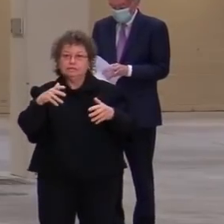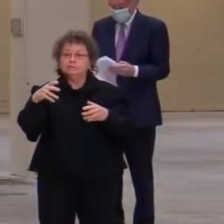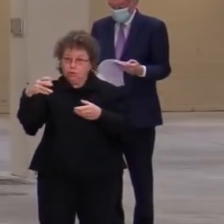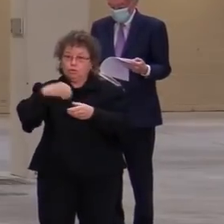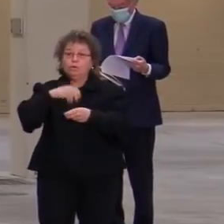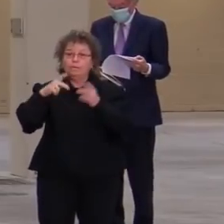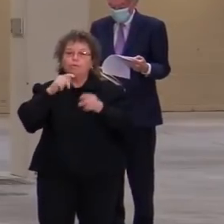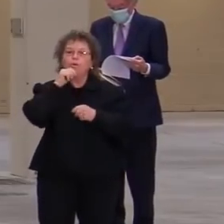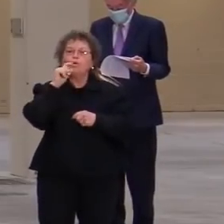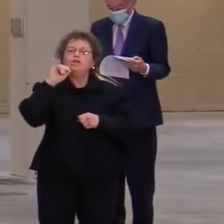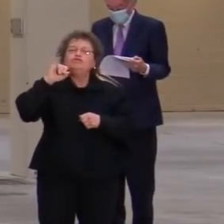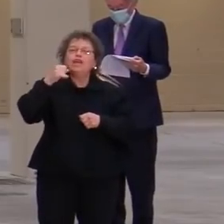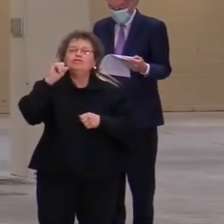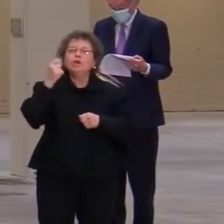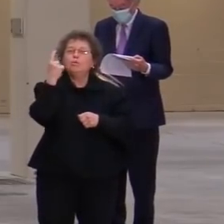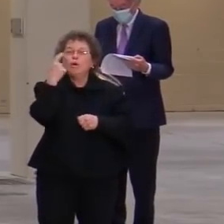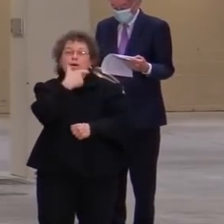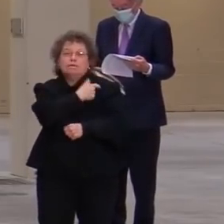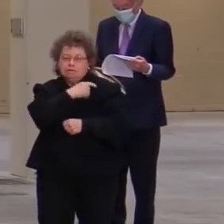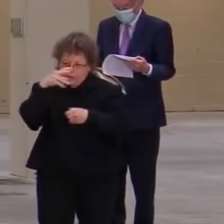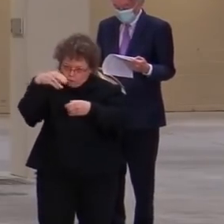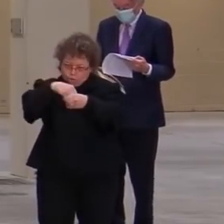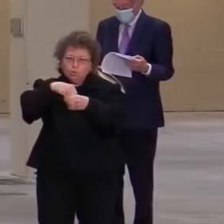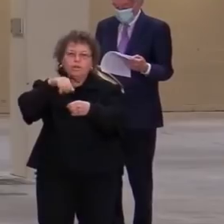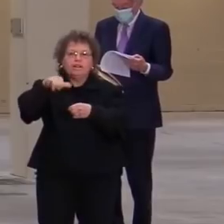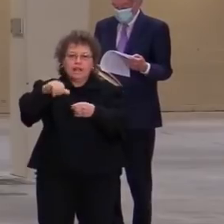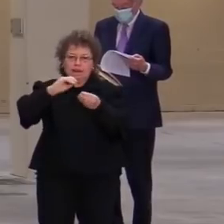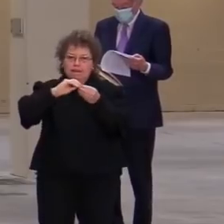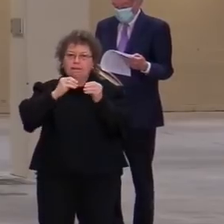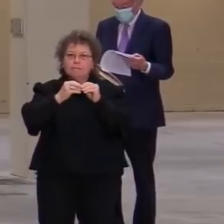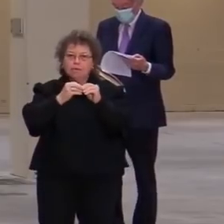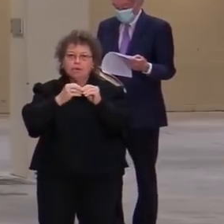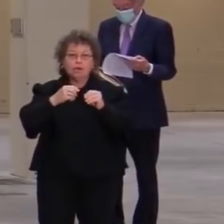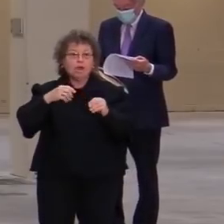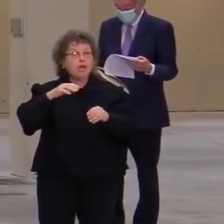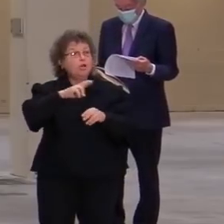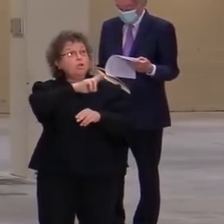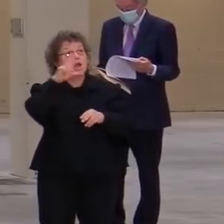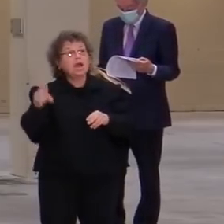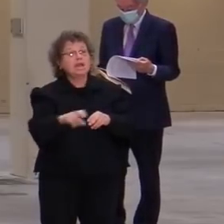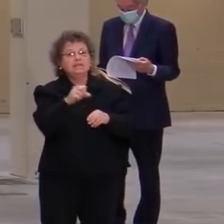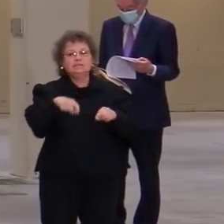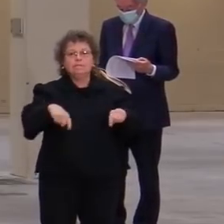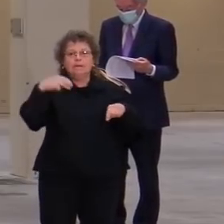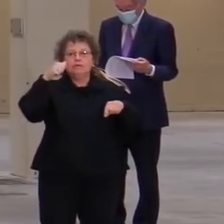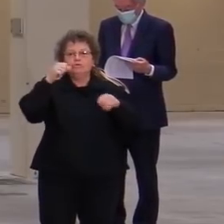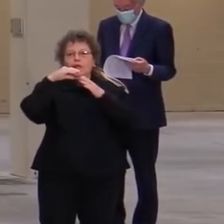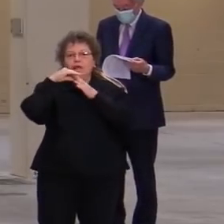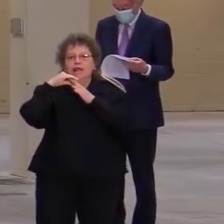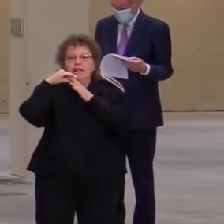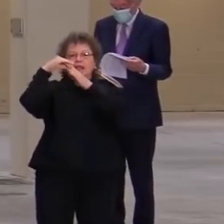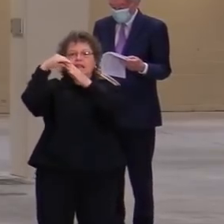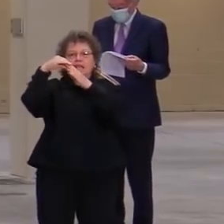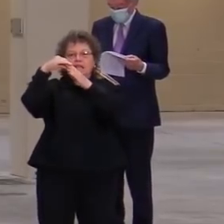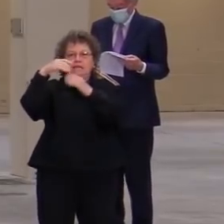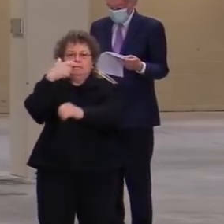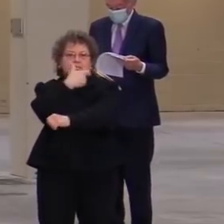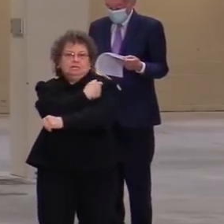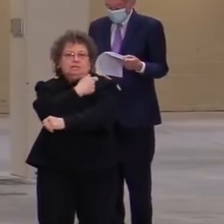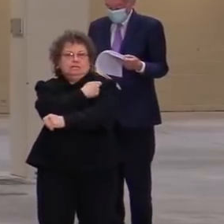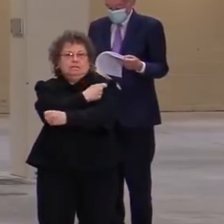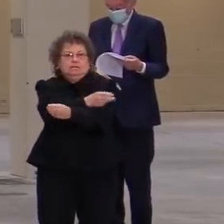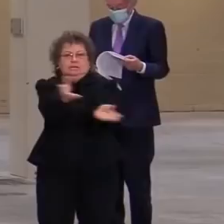got a single dose of J&J. We continue to lead the nation in administering vaccines to our residents. We